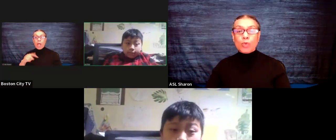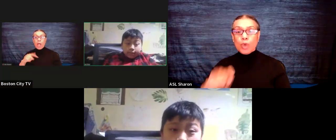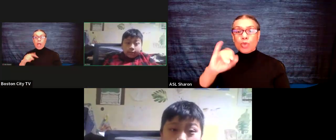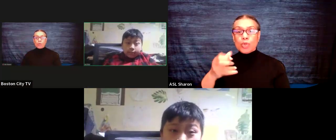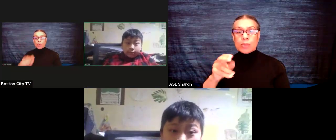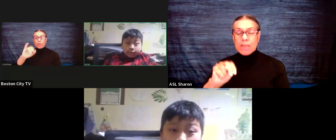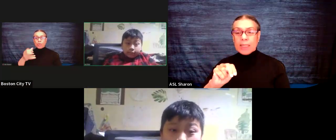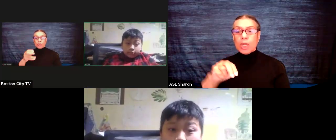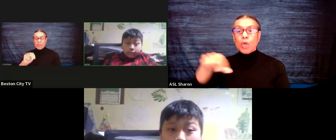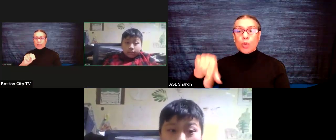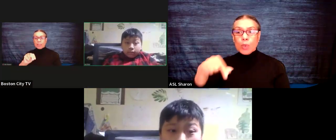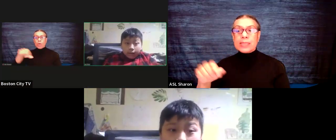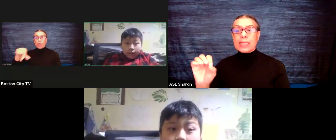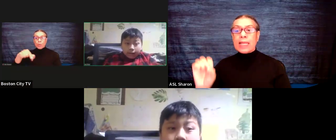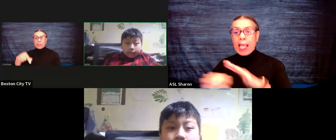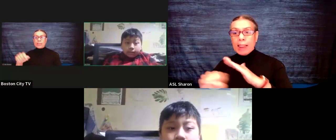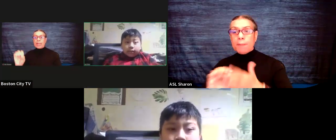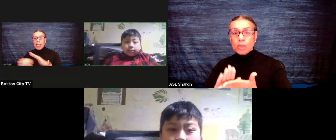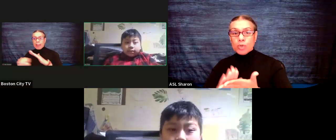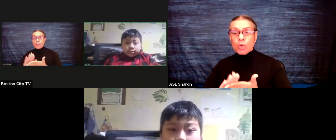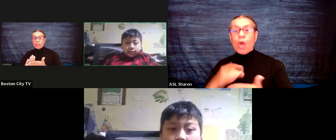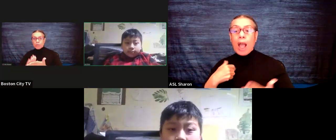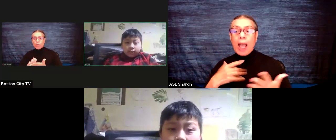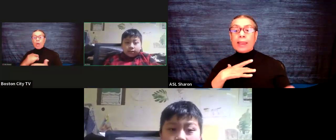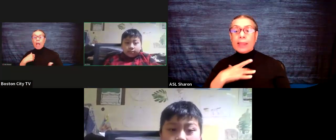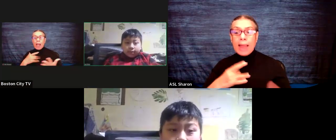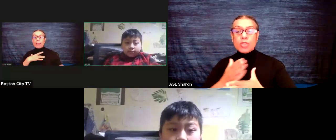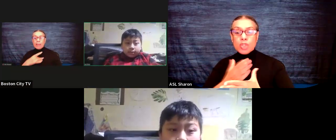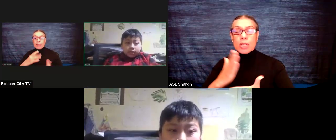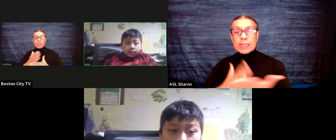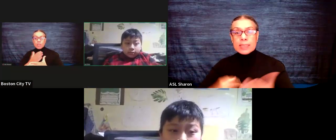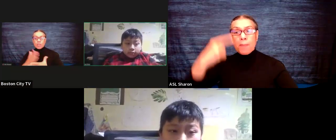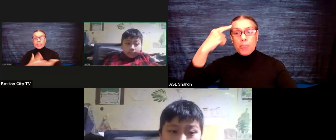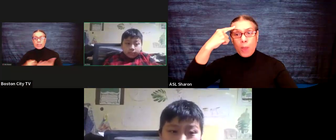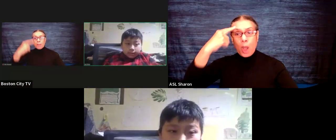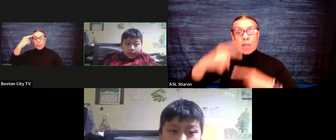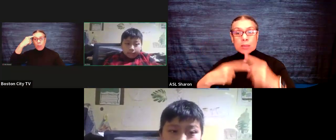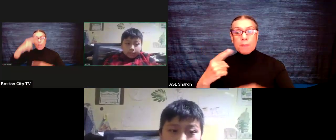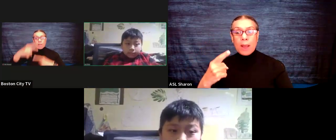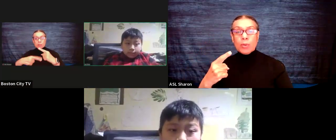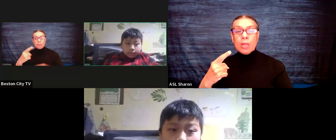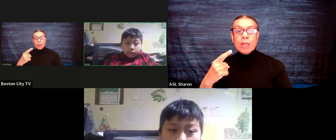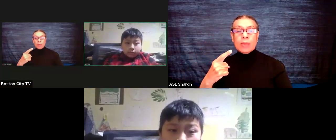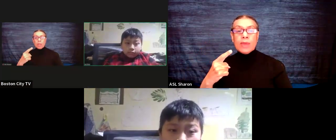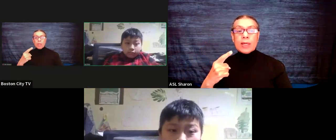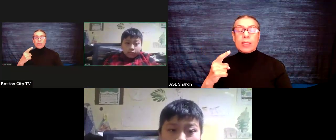Quincy Elementary School. I'd like to share some thoughts about the Zoom bus app, which plays